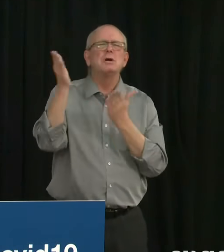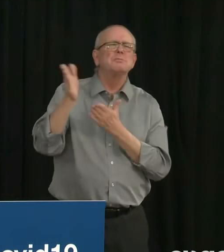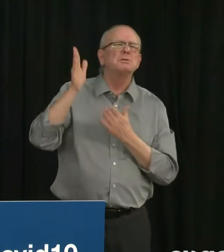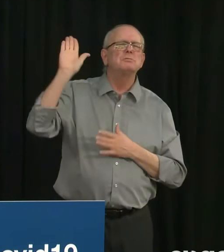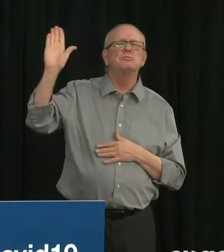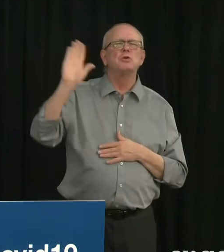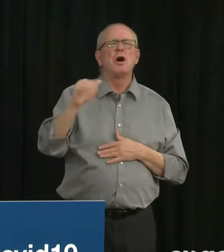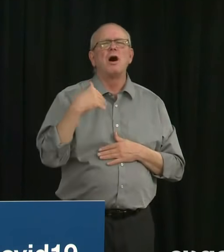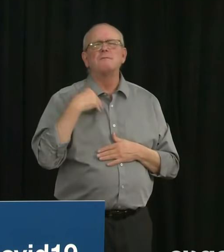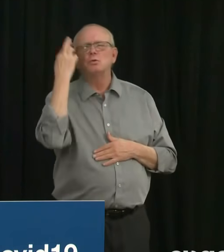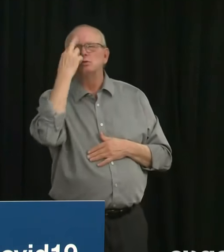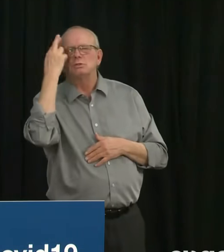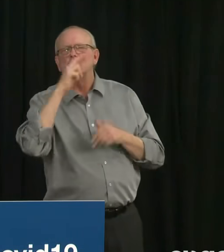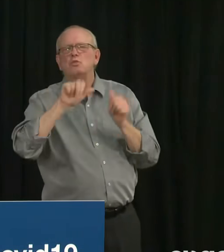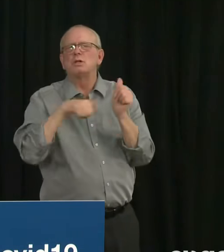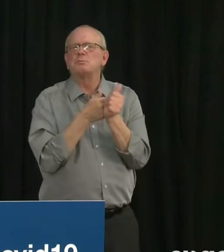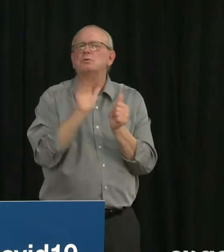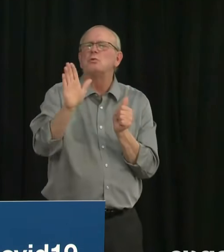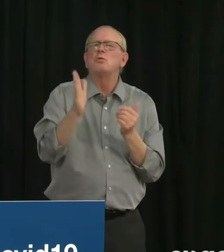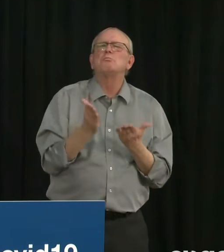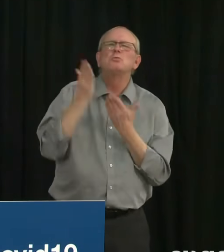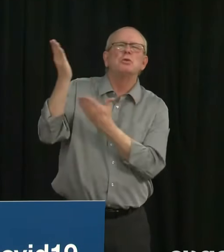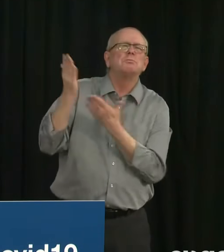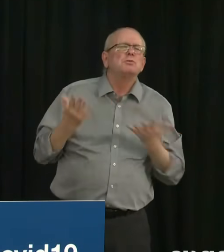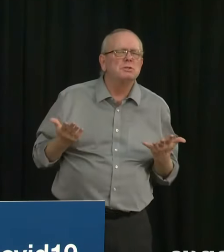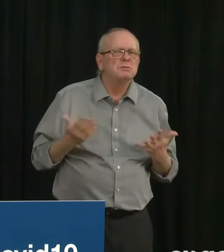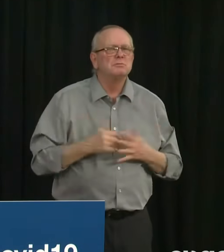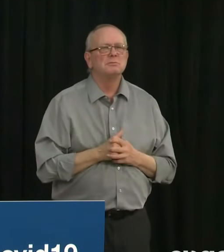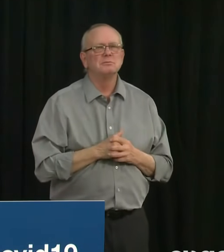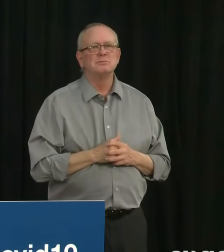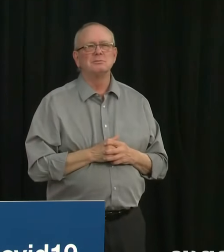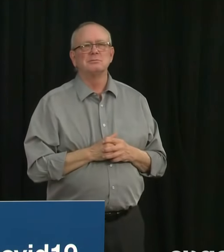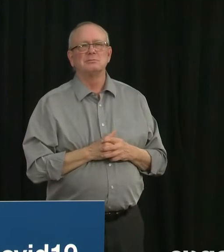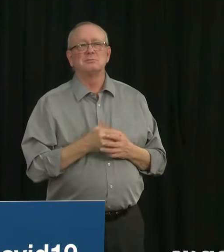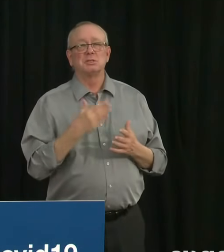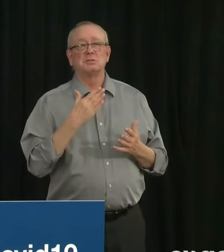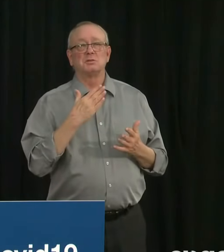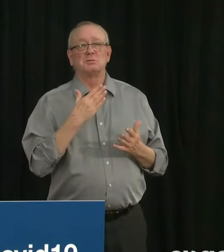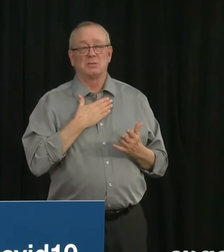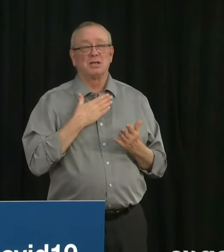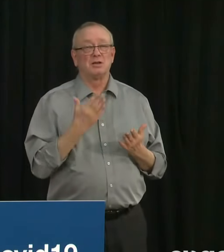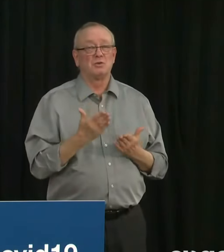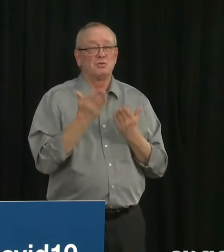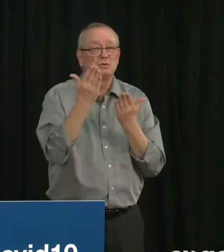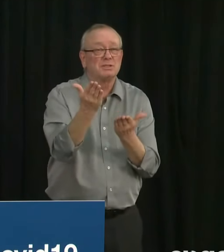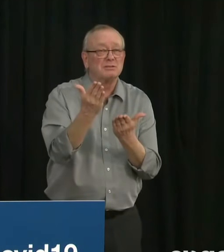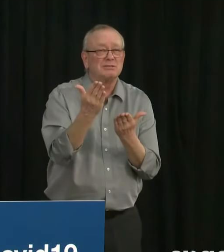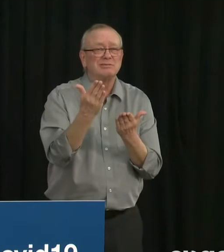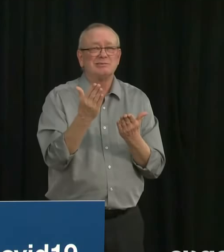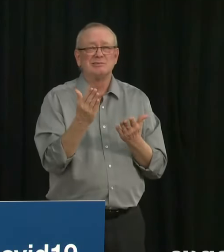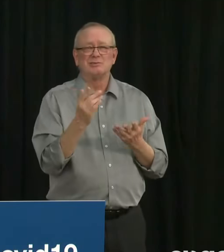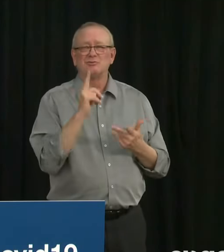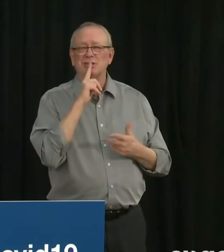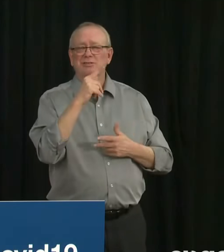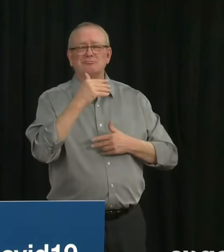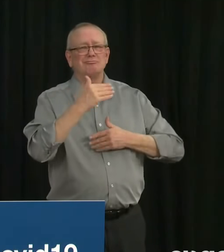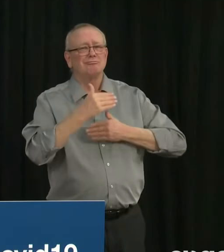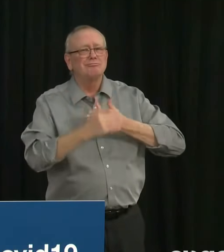The recommendations that I make are a part of a process, which is that